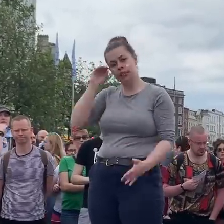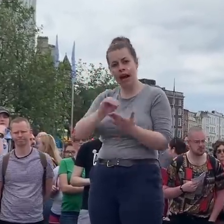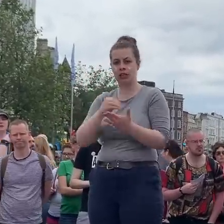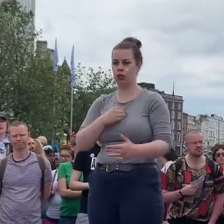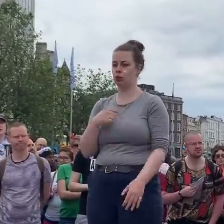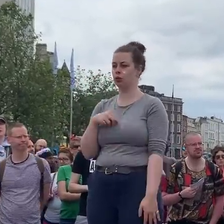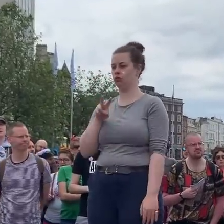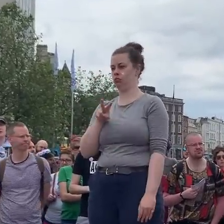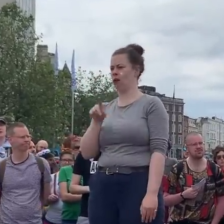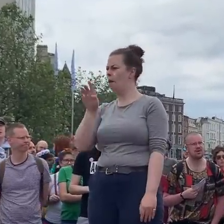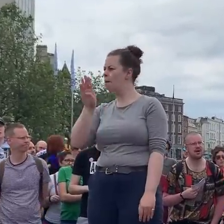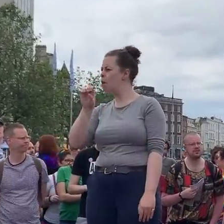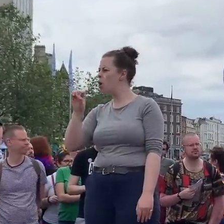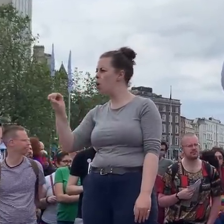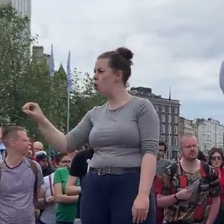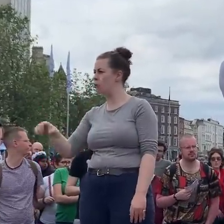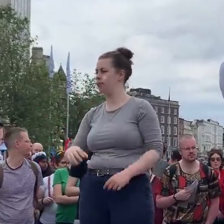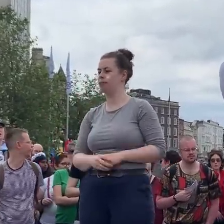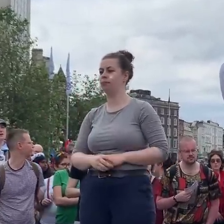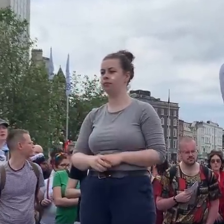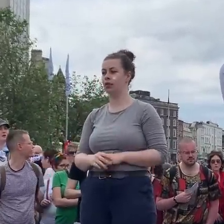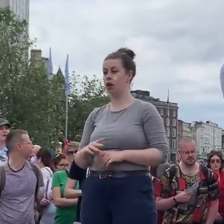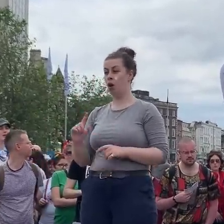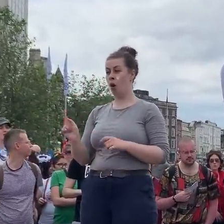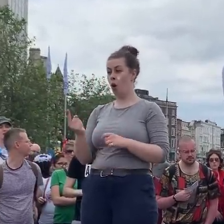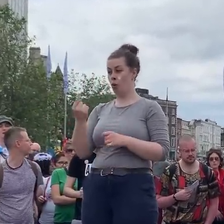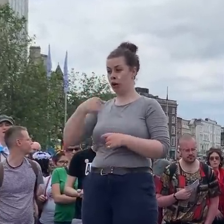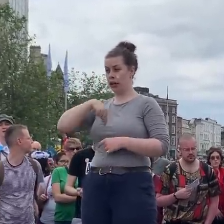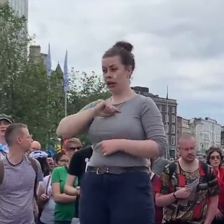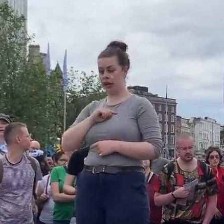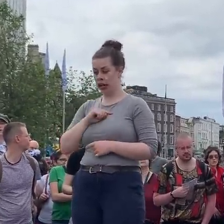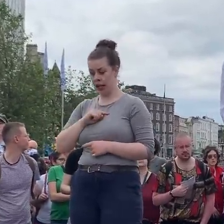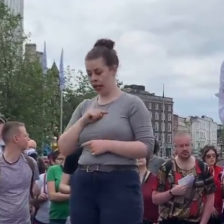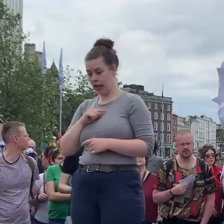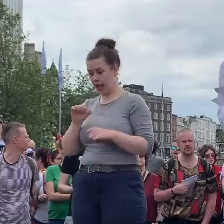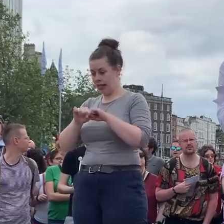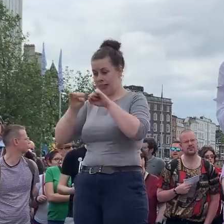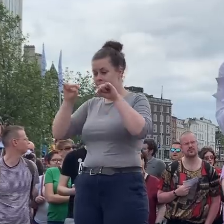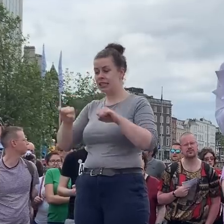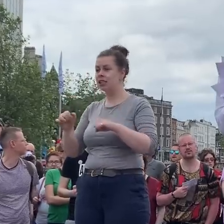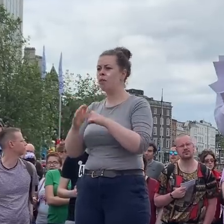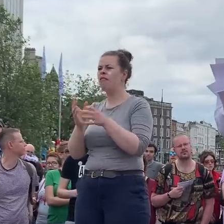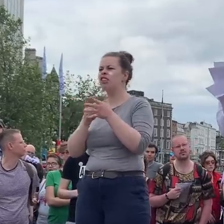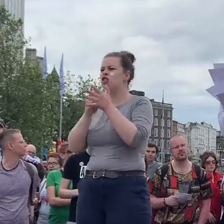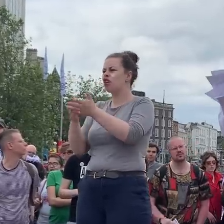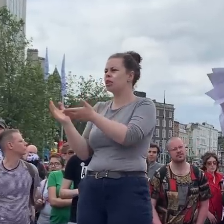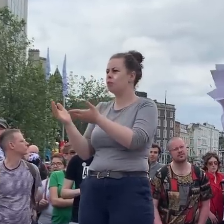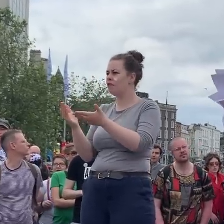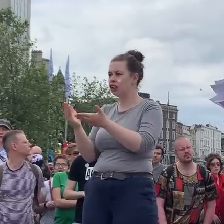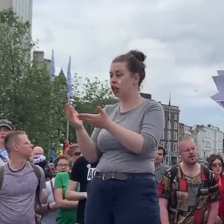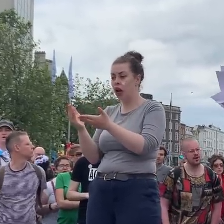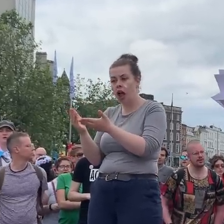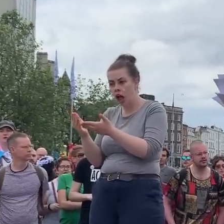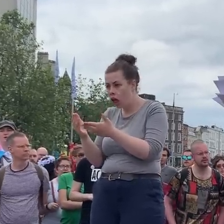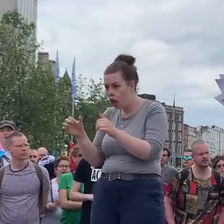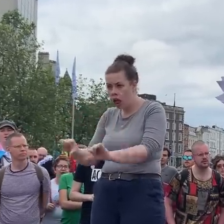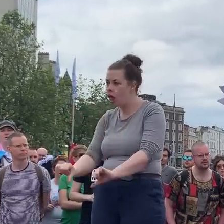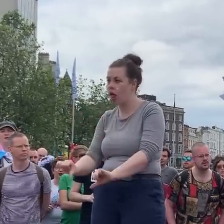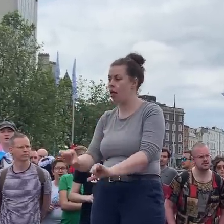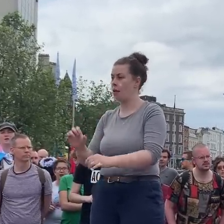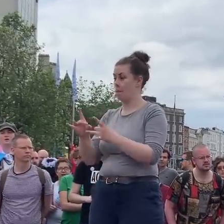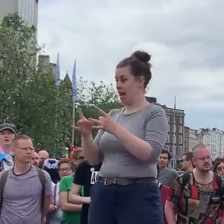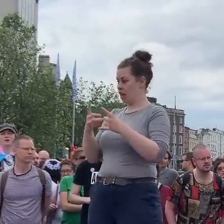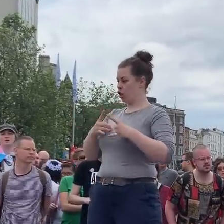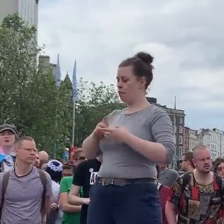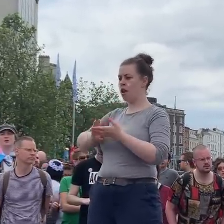They are not only cruel to asylum seekers in general who are warehoused in the abhorrent system of direct provision, they dehumanize asylum